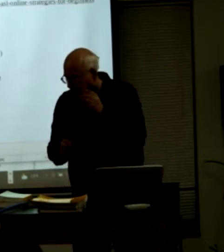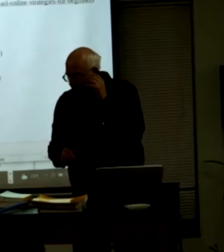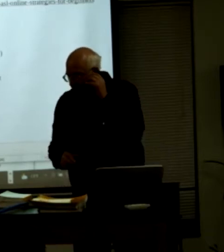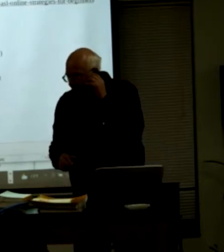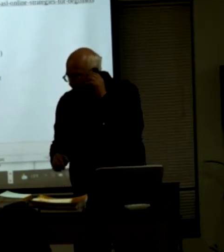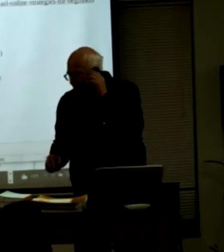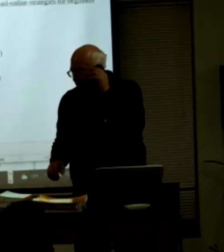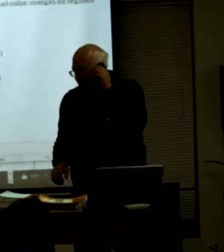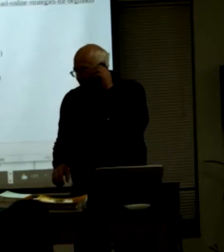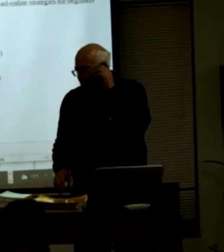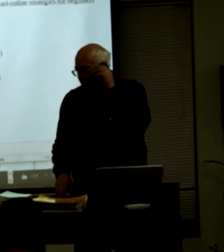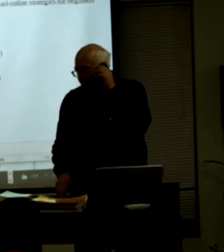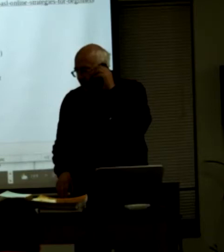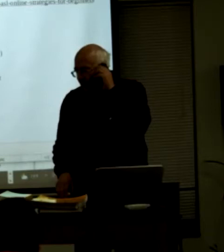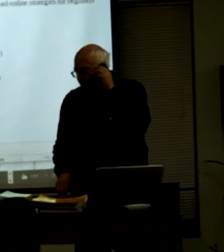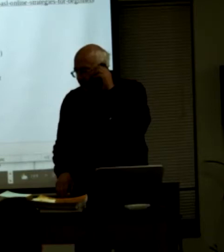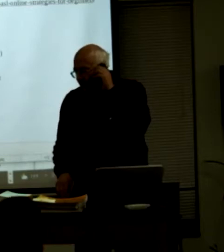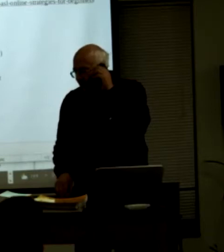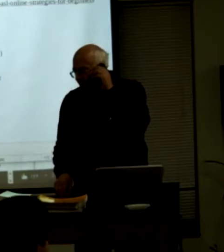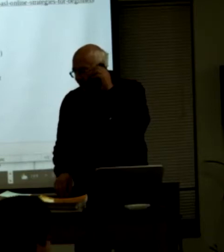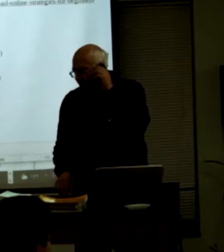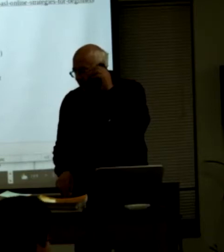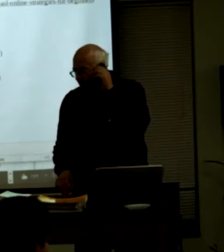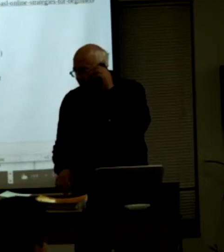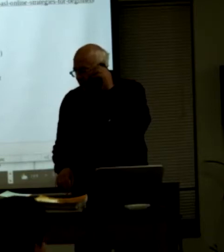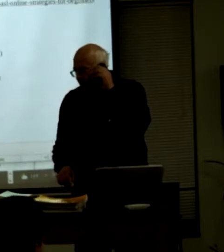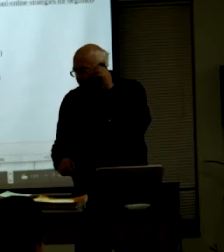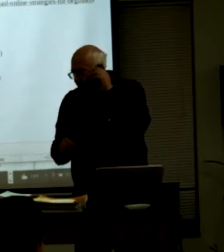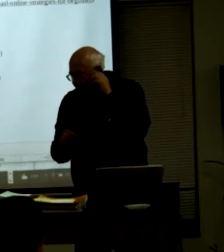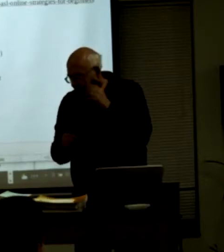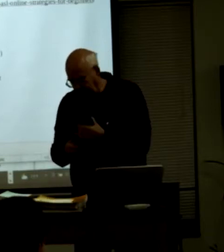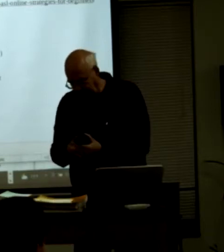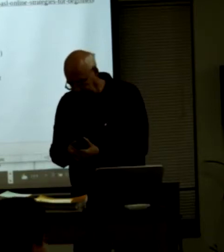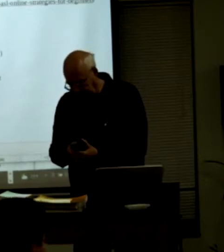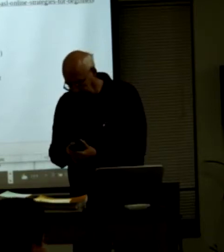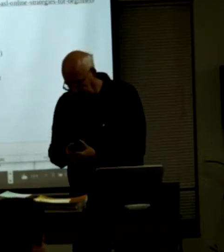Hey, Zach, I'm in the middle of a class. I'll call you back, okay? Oh, that's totally fine. Okay. All right, thanks. bye.